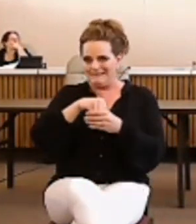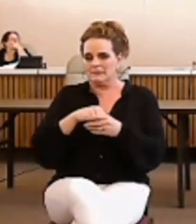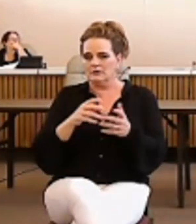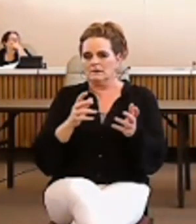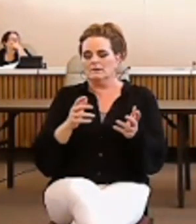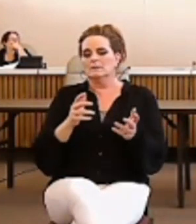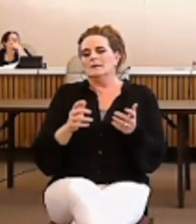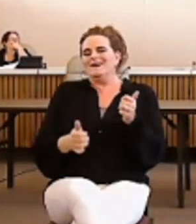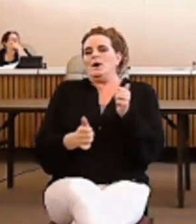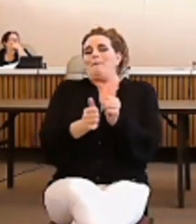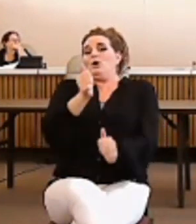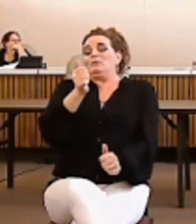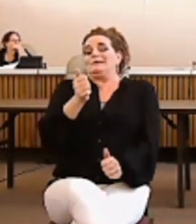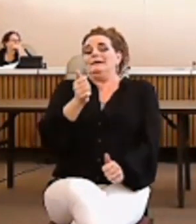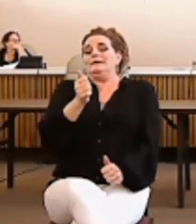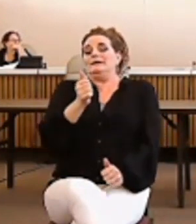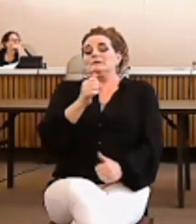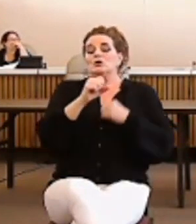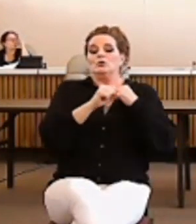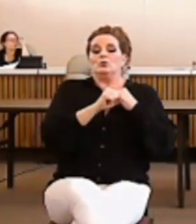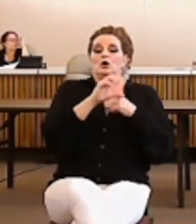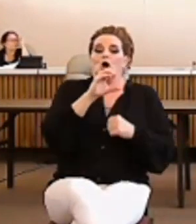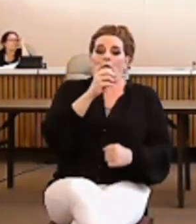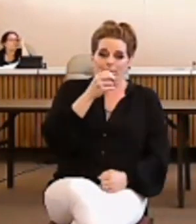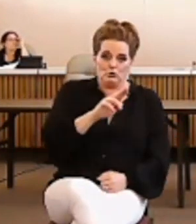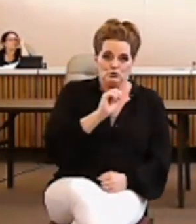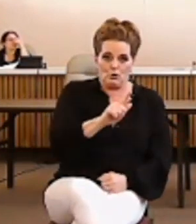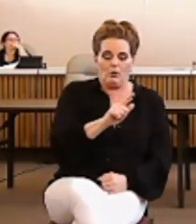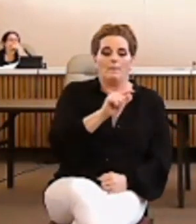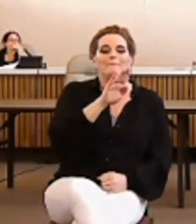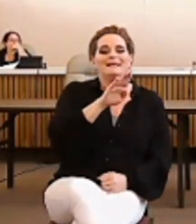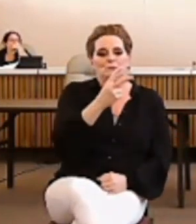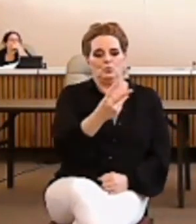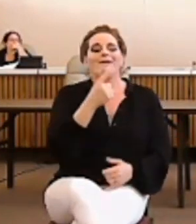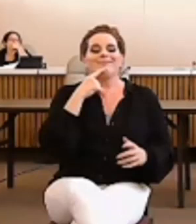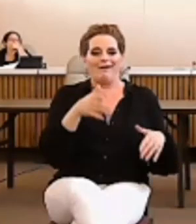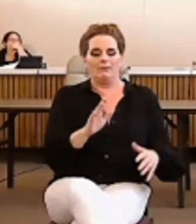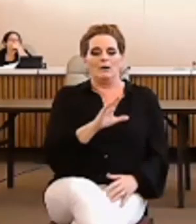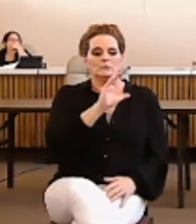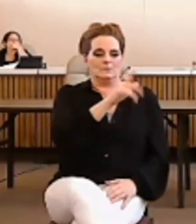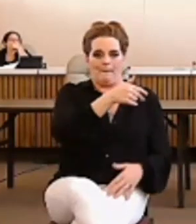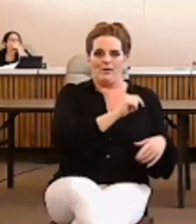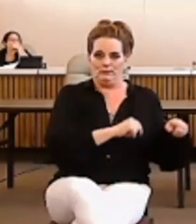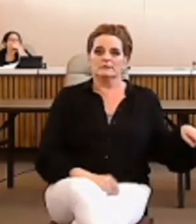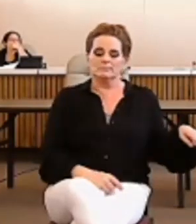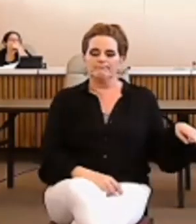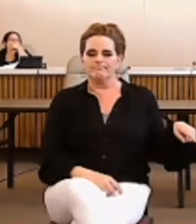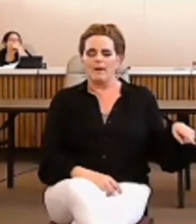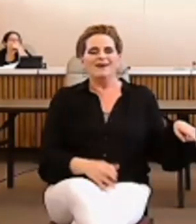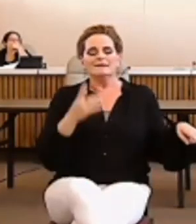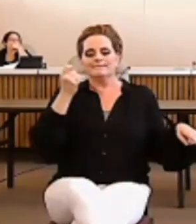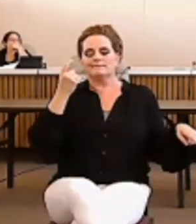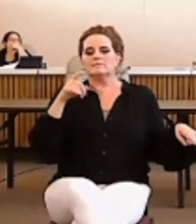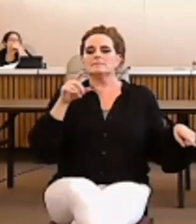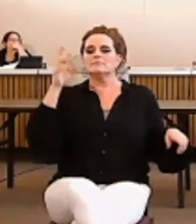The majority is commercial B2. Commercial B2 actually allows for apartment complexes, but